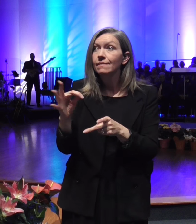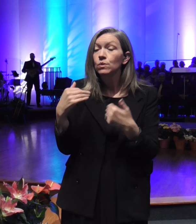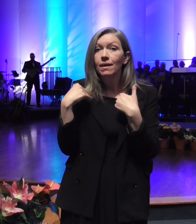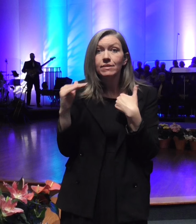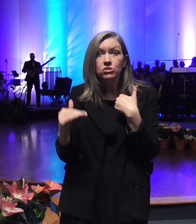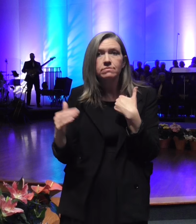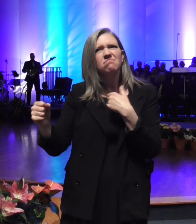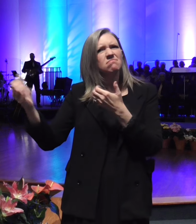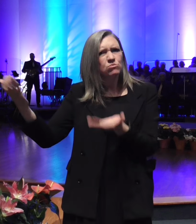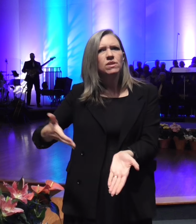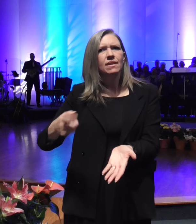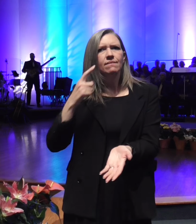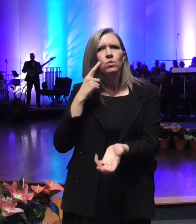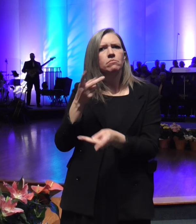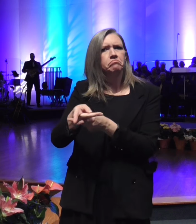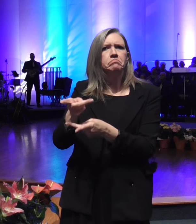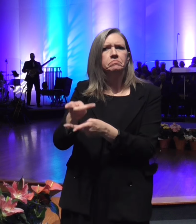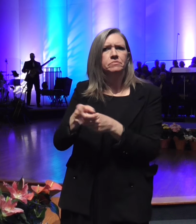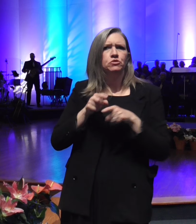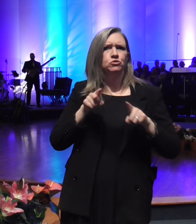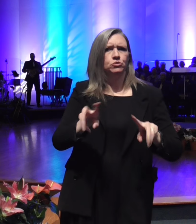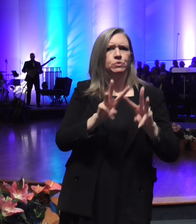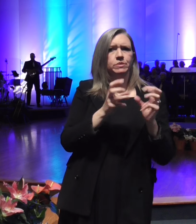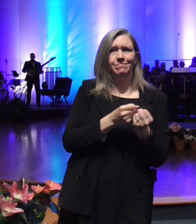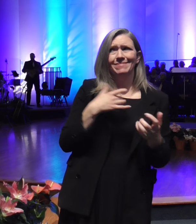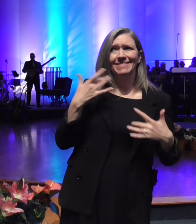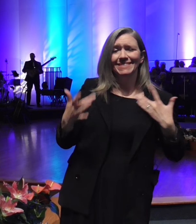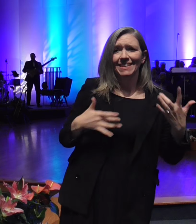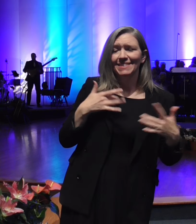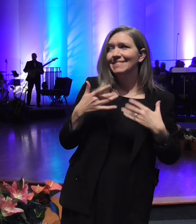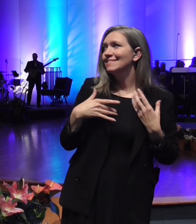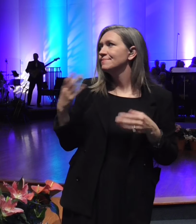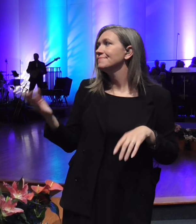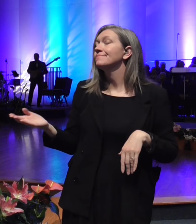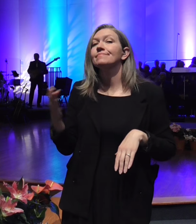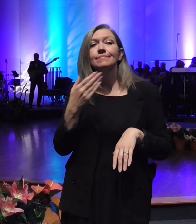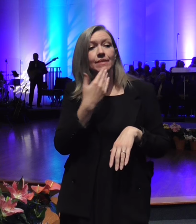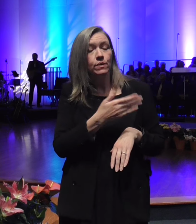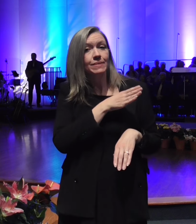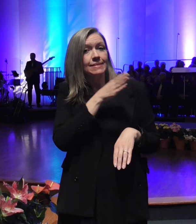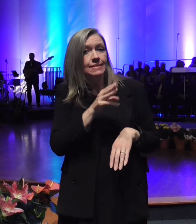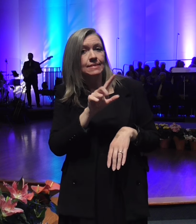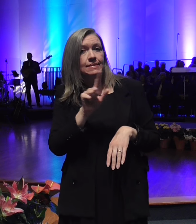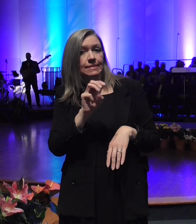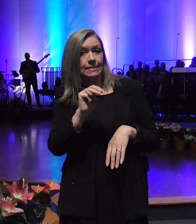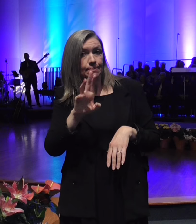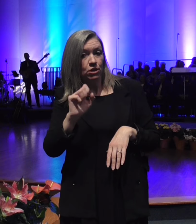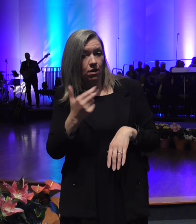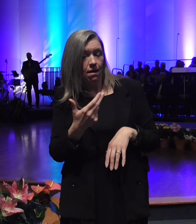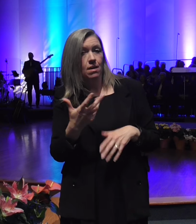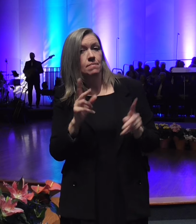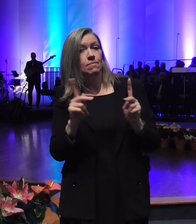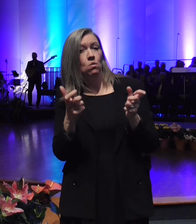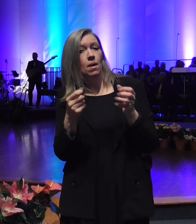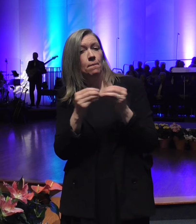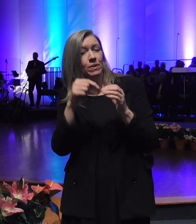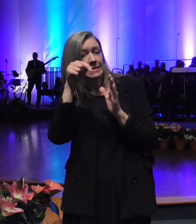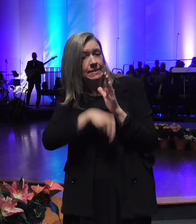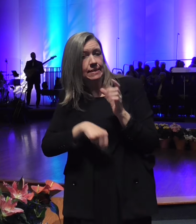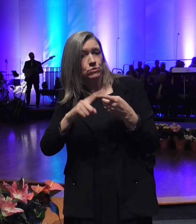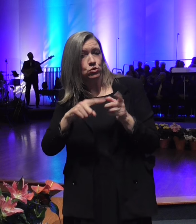in the childcare area. We're so excited about it. Thank you, Michelle. And Samira, if people want to go deeper into some of the spiritual ideas we talked about today, you have a class for